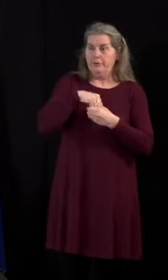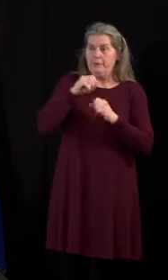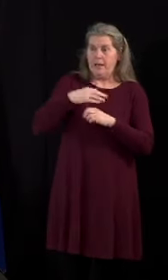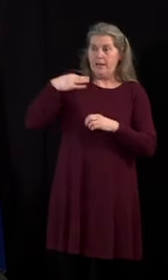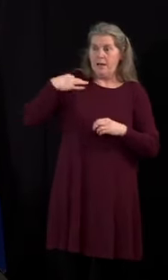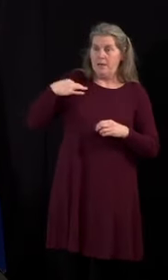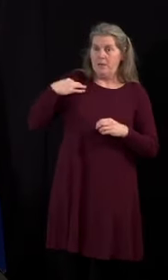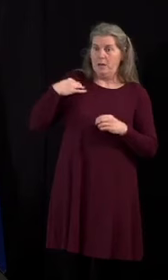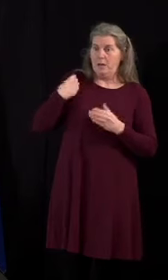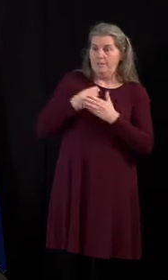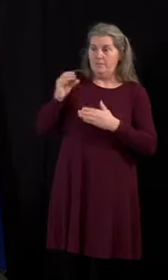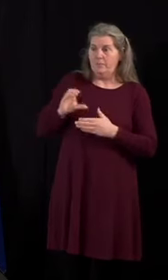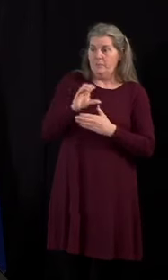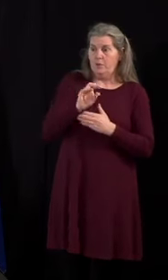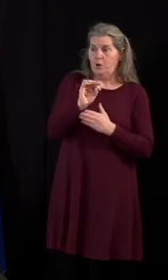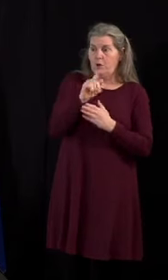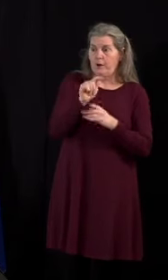eligible to apply for the grant.